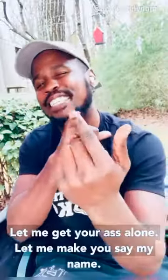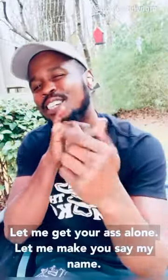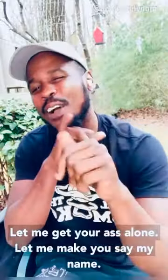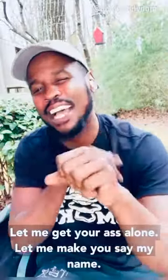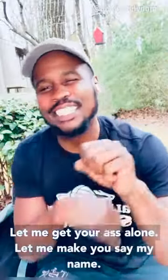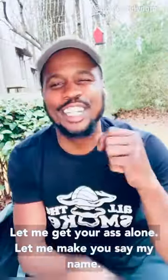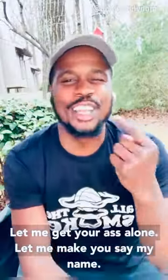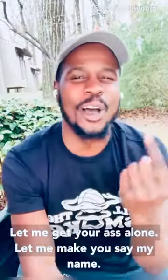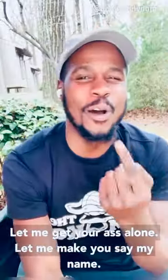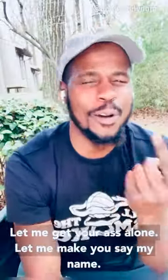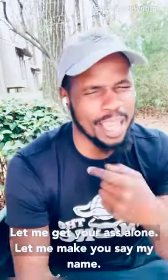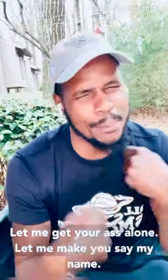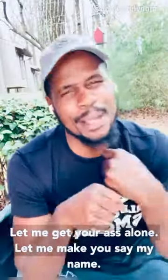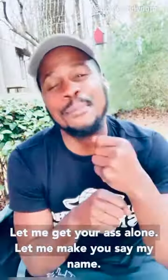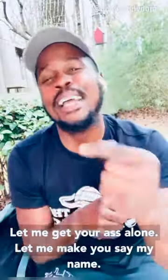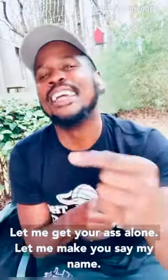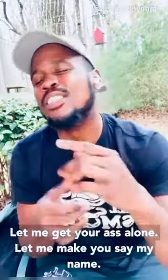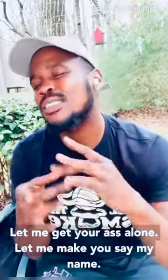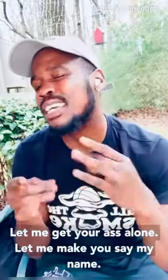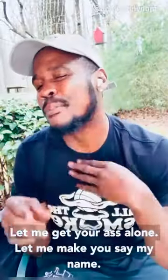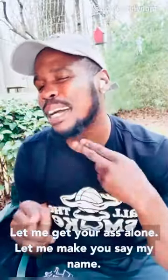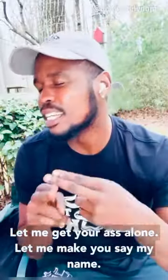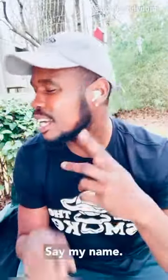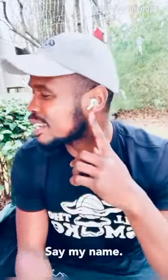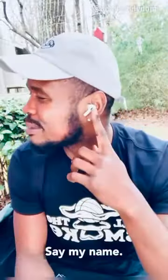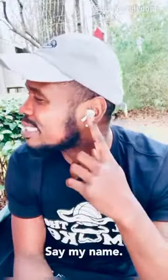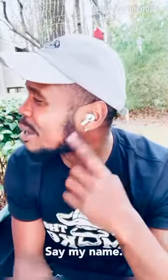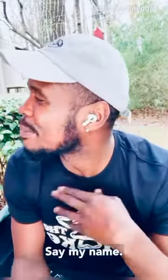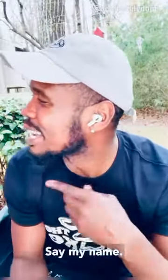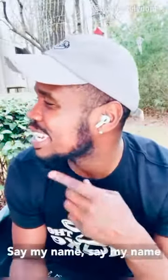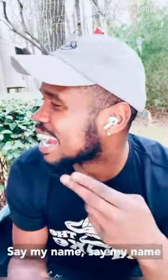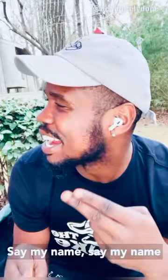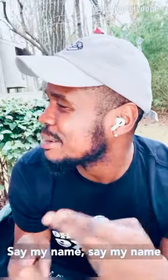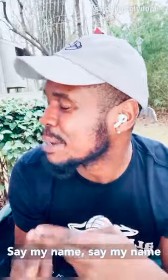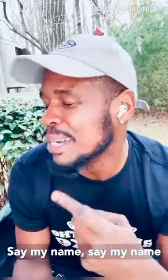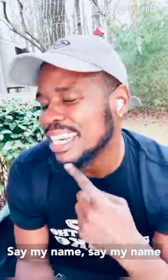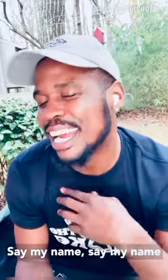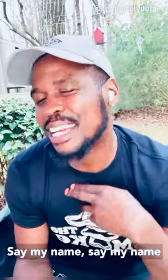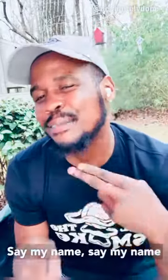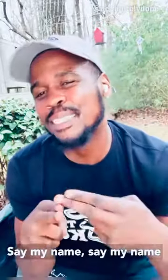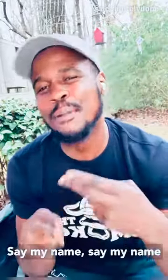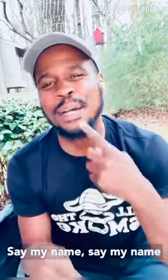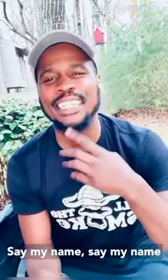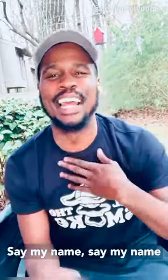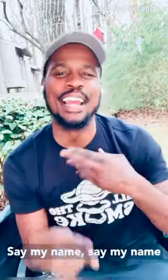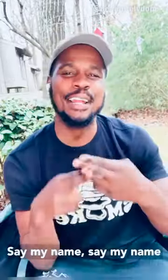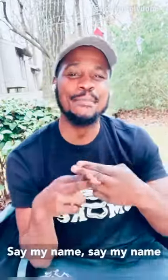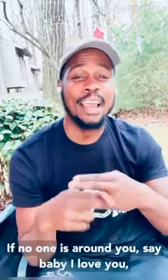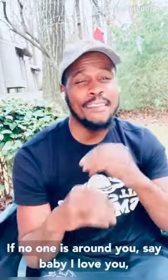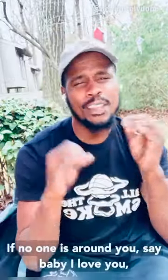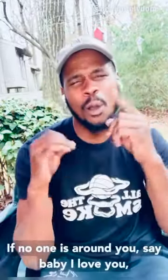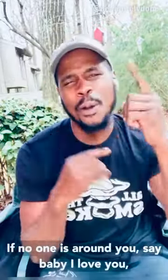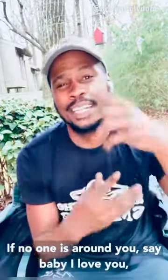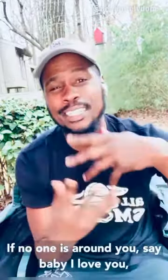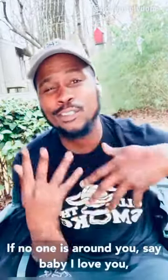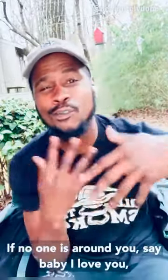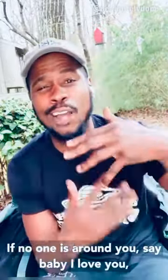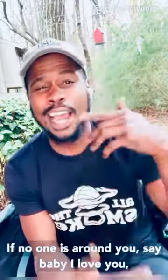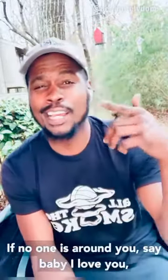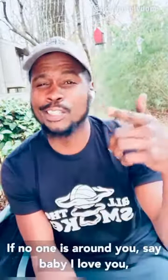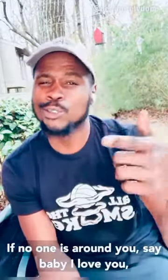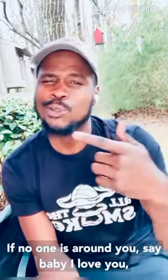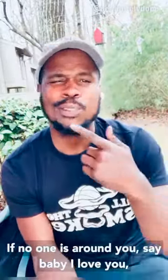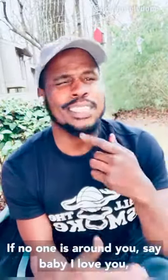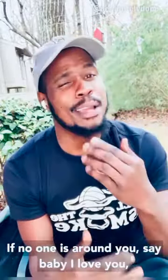your ass alone. Let me make you say my name, say my name. Say my name, say my name. If no one is around